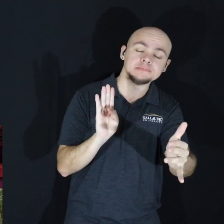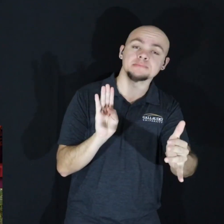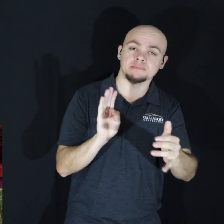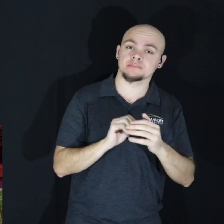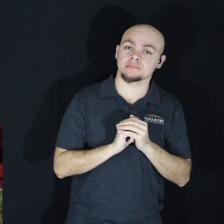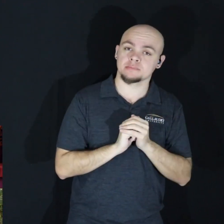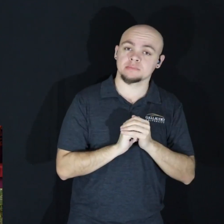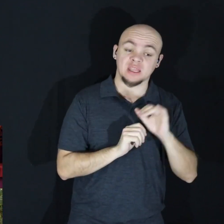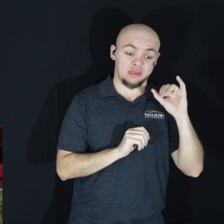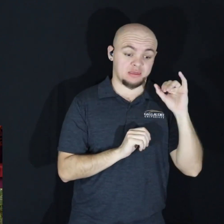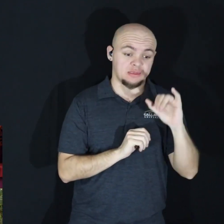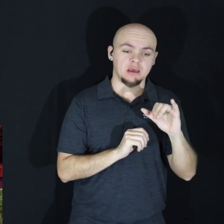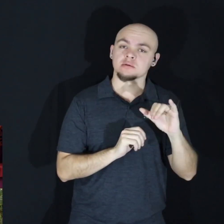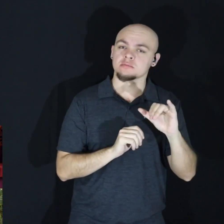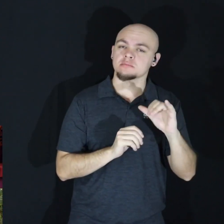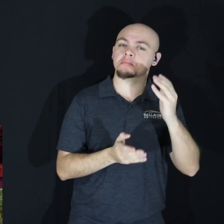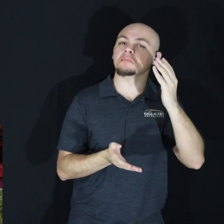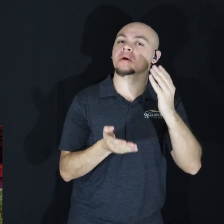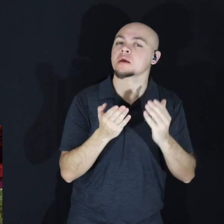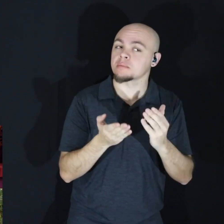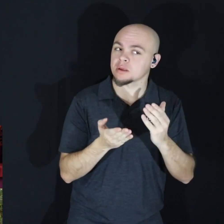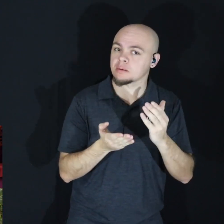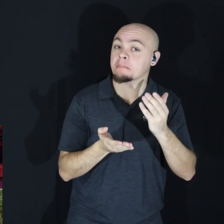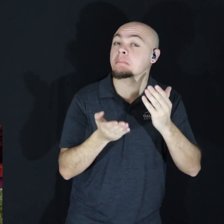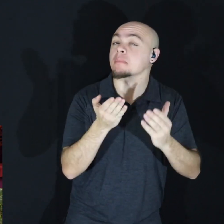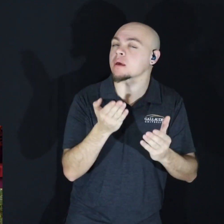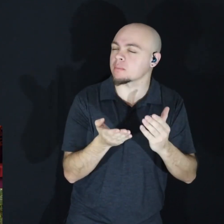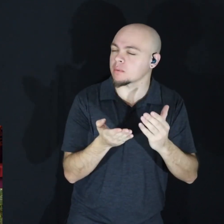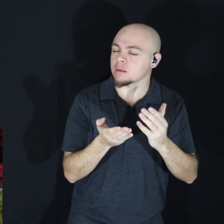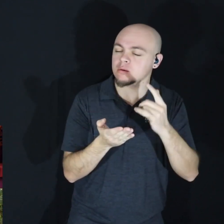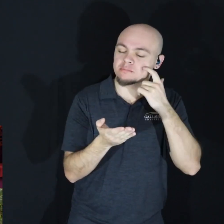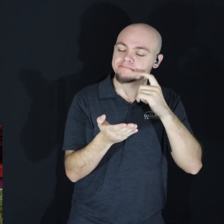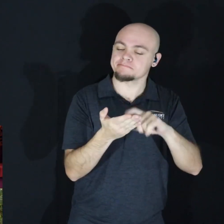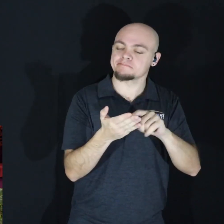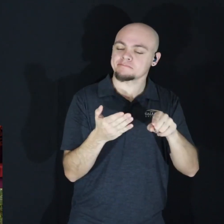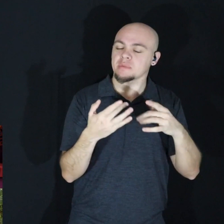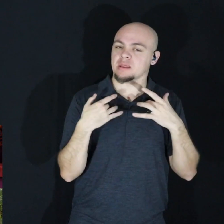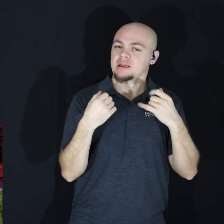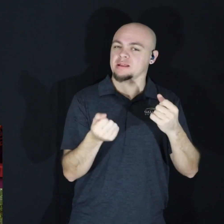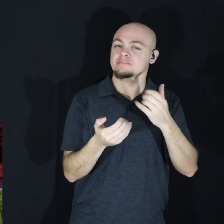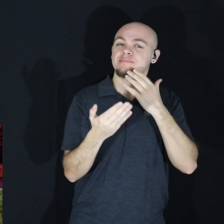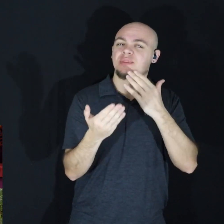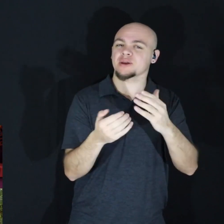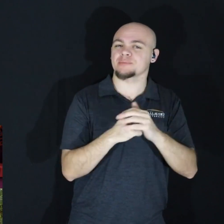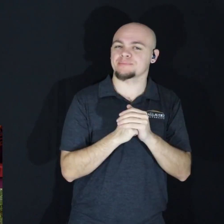And that's how we might find